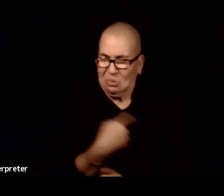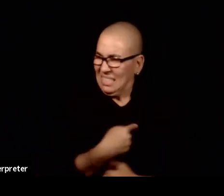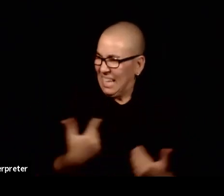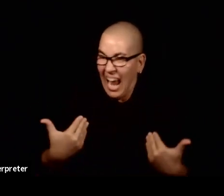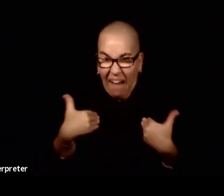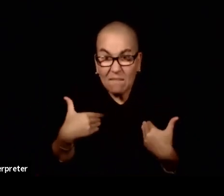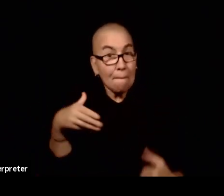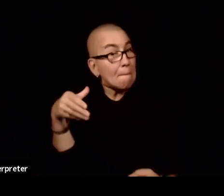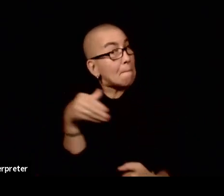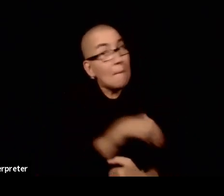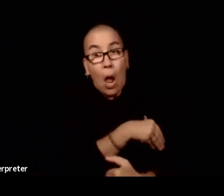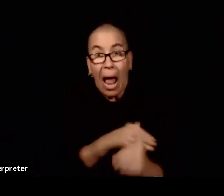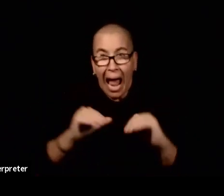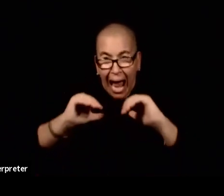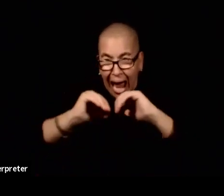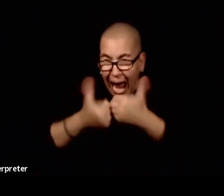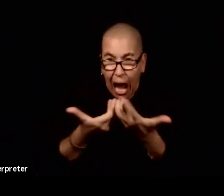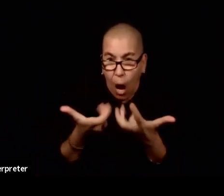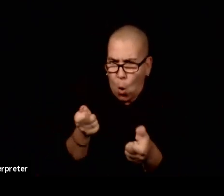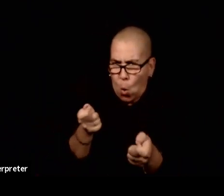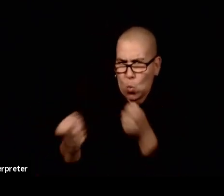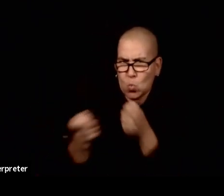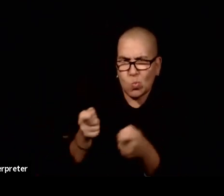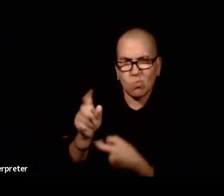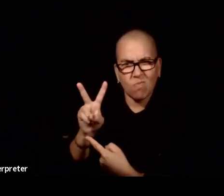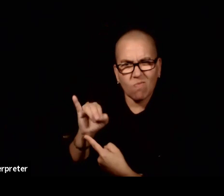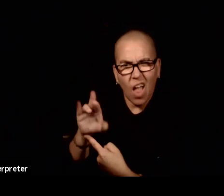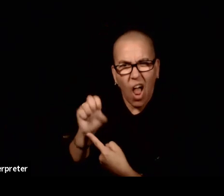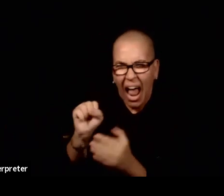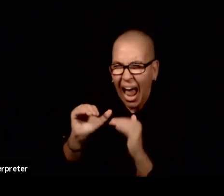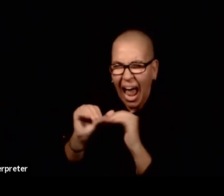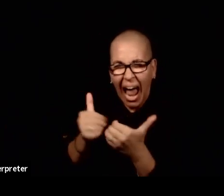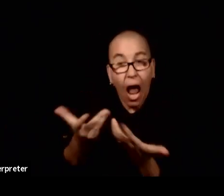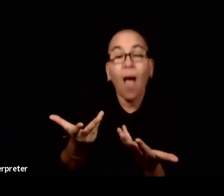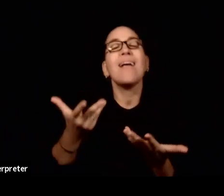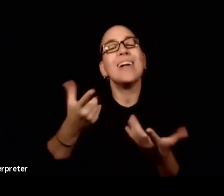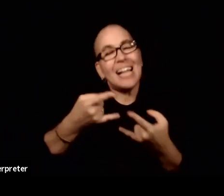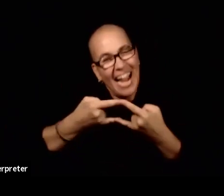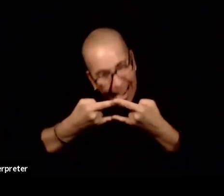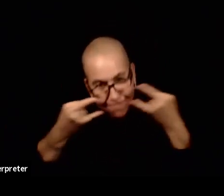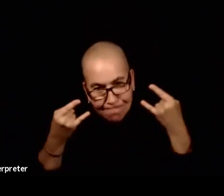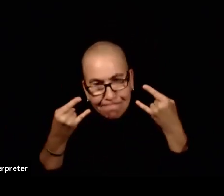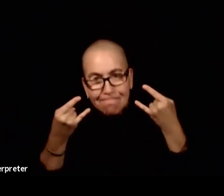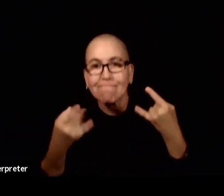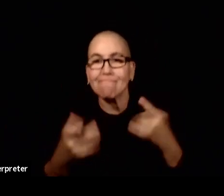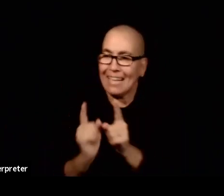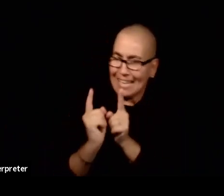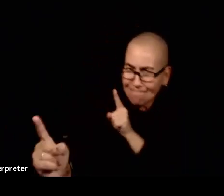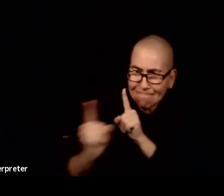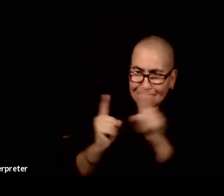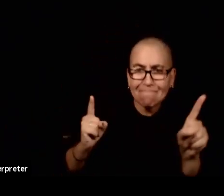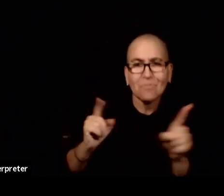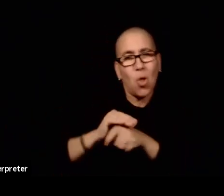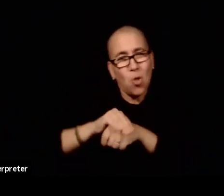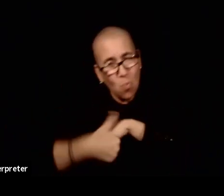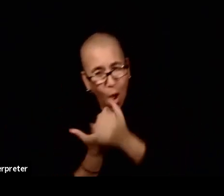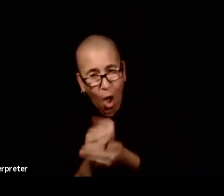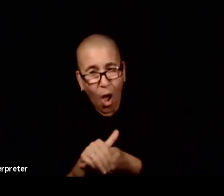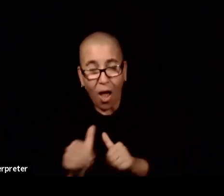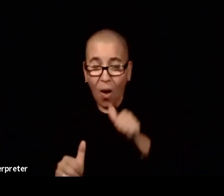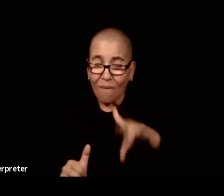to really help control the spread of this virus and to make it as possible as we